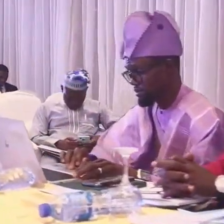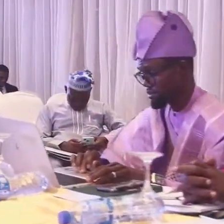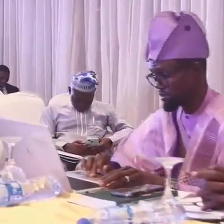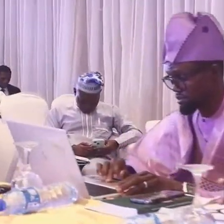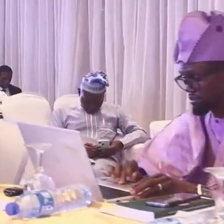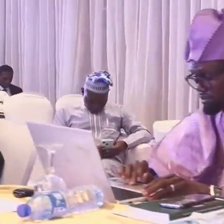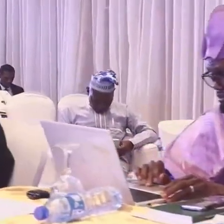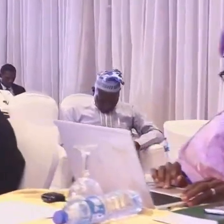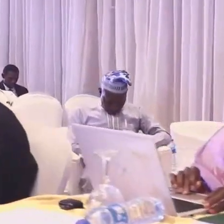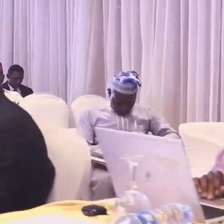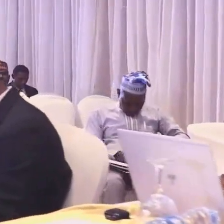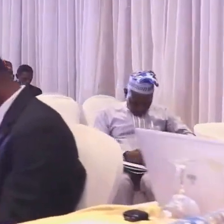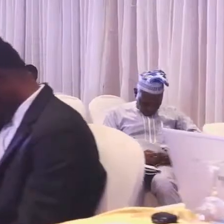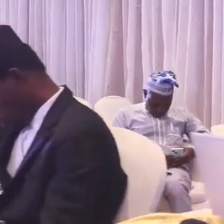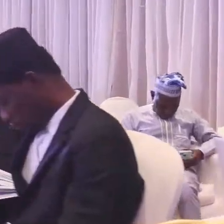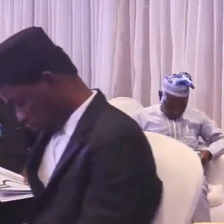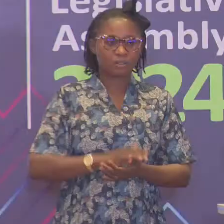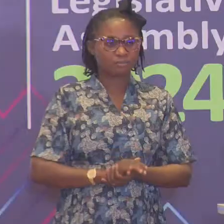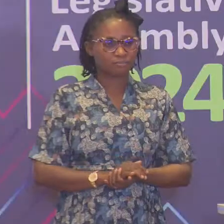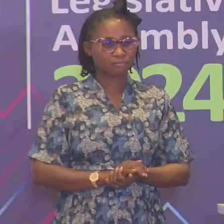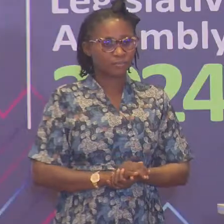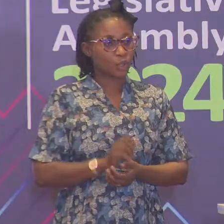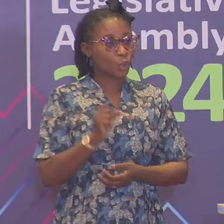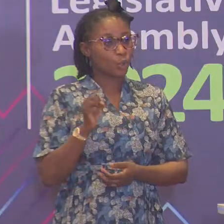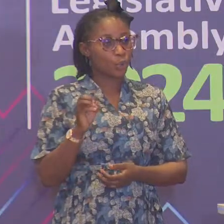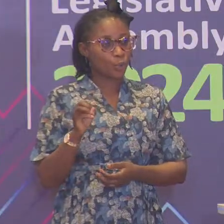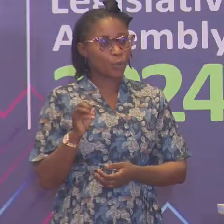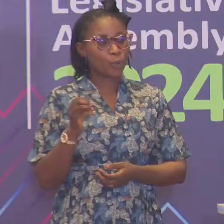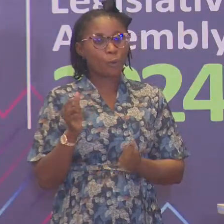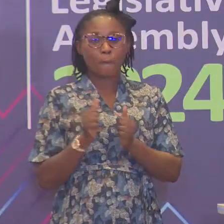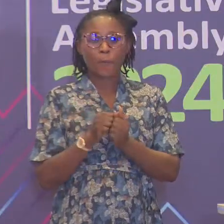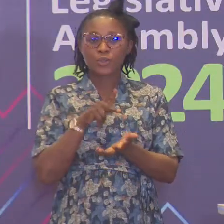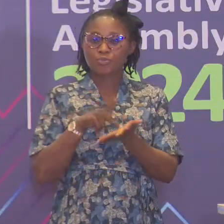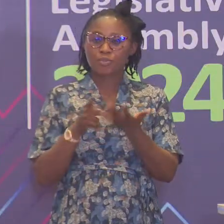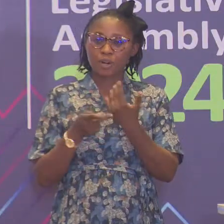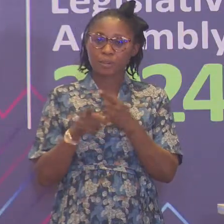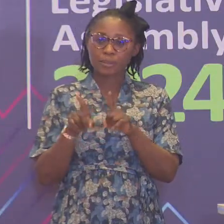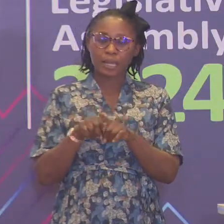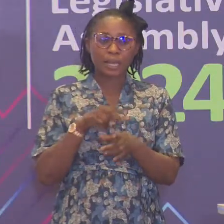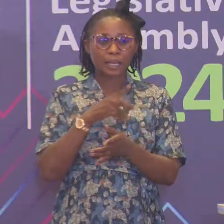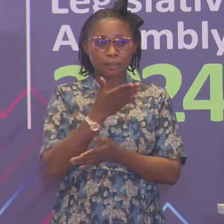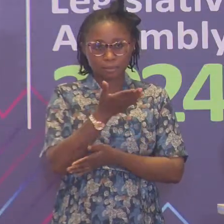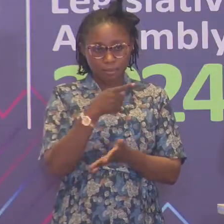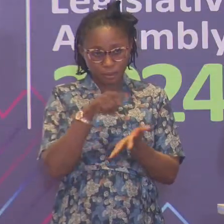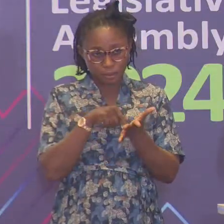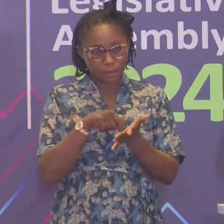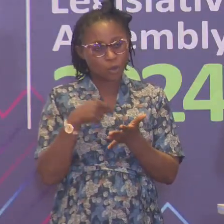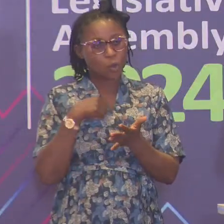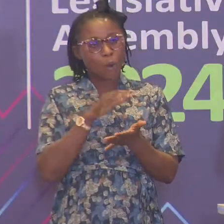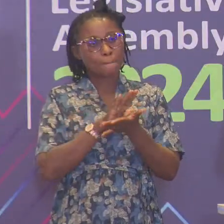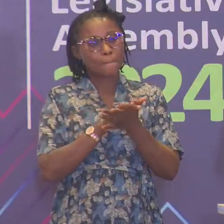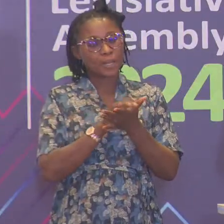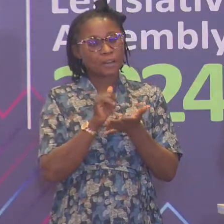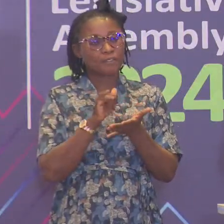honorable members doing? So with programs like this, we are hopeful